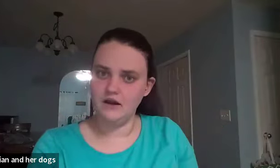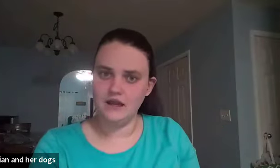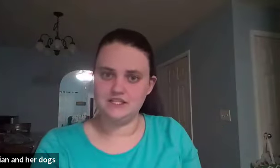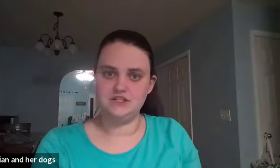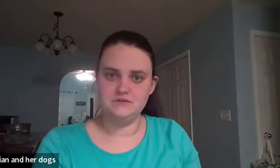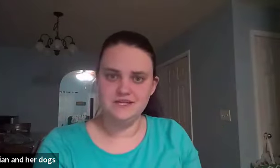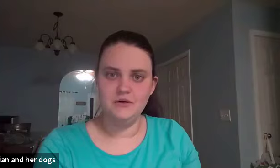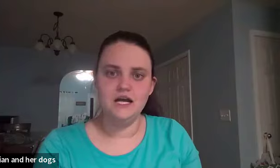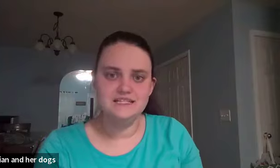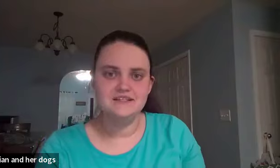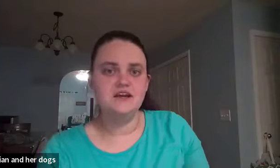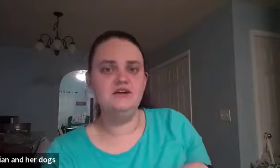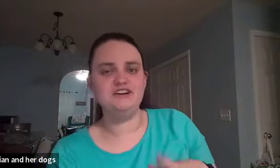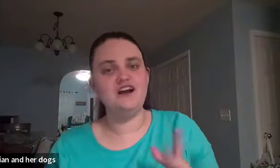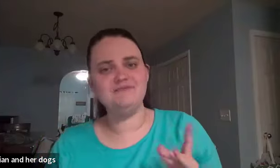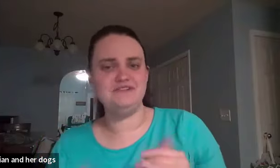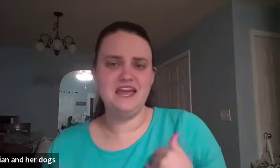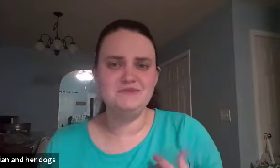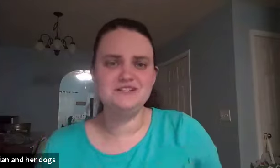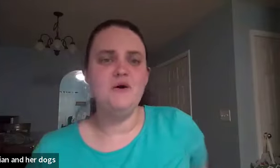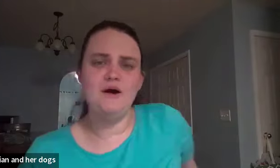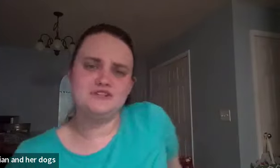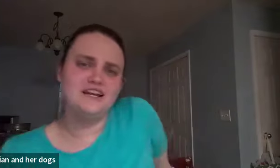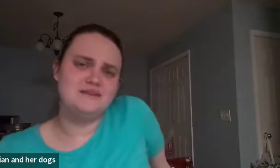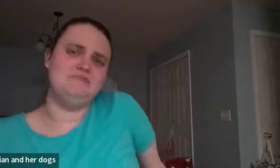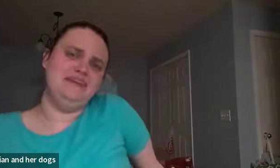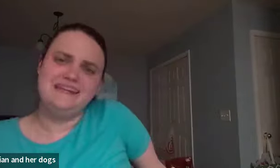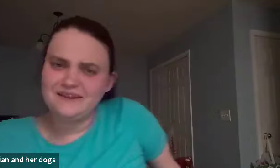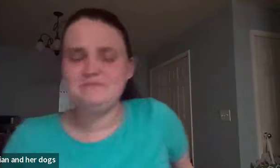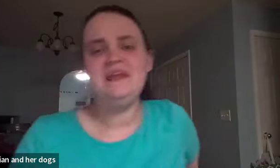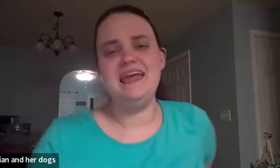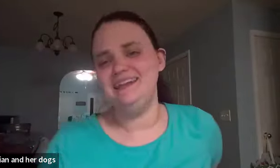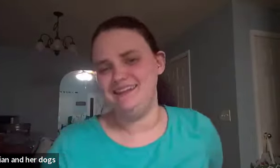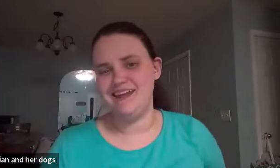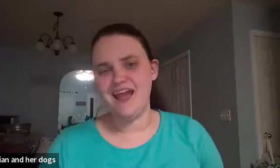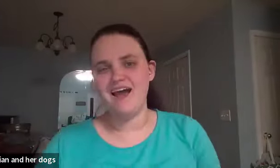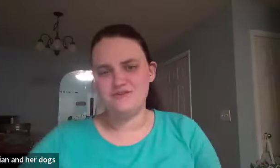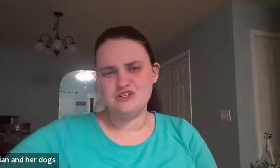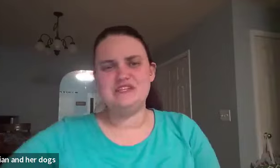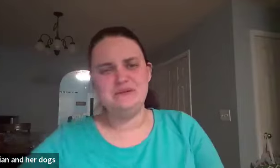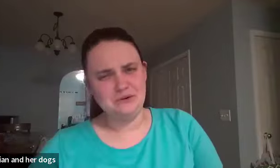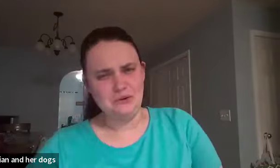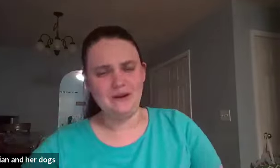like, excuse me, what? We're talking about the animals while we're talking about eating them. And yeah, unfortunately we do.